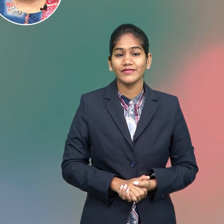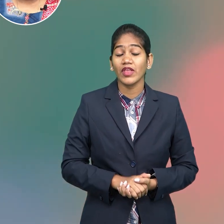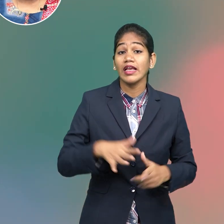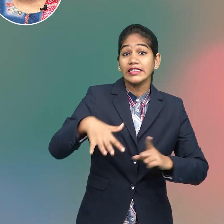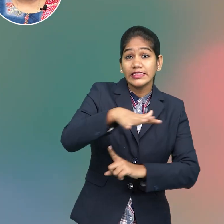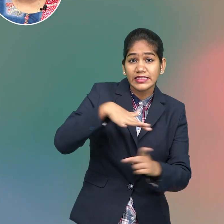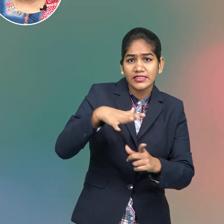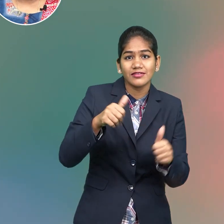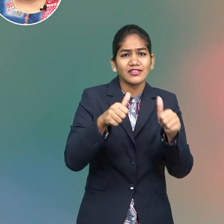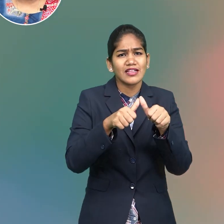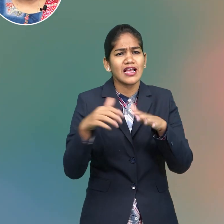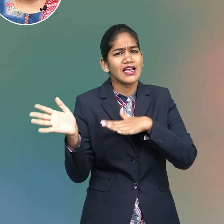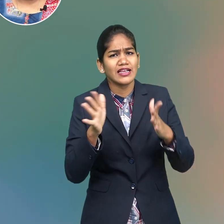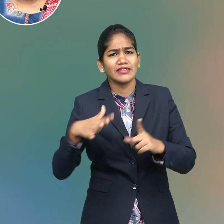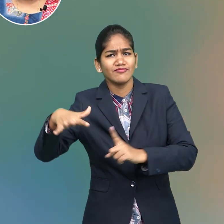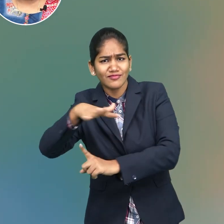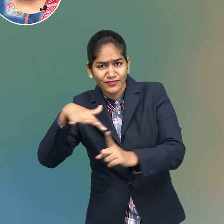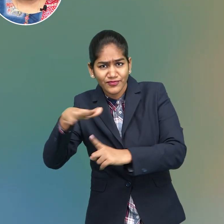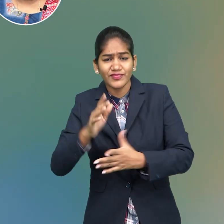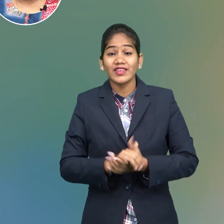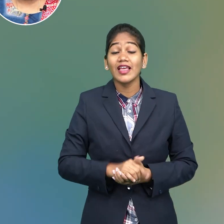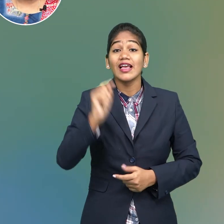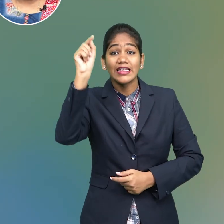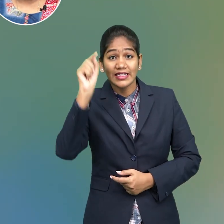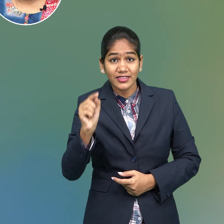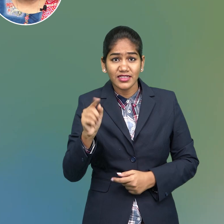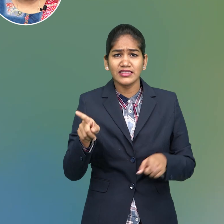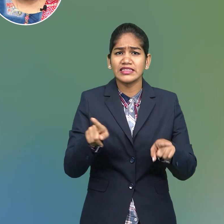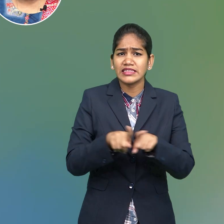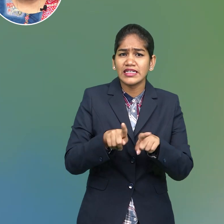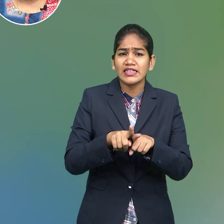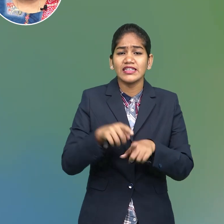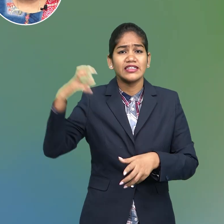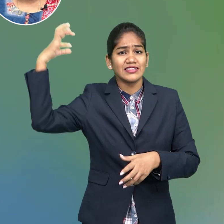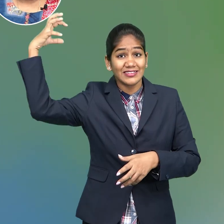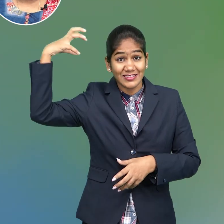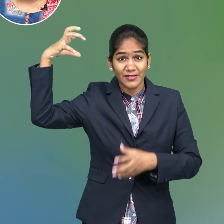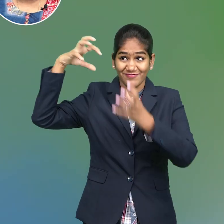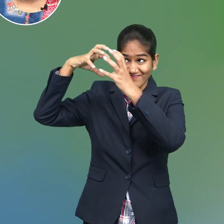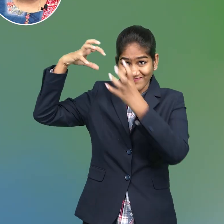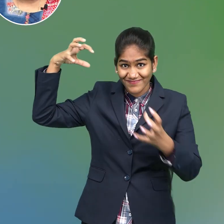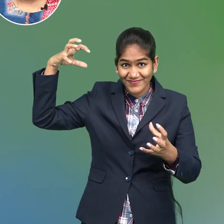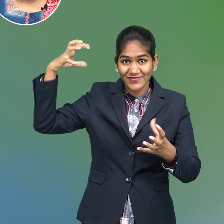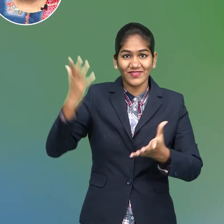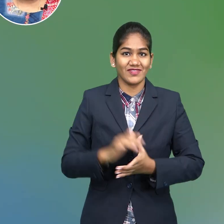The state of atmospheric conditions of elements like sunshine,